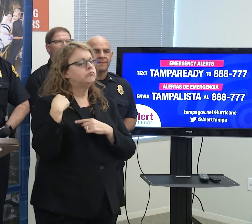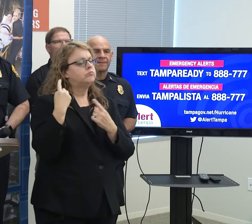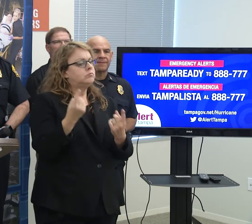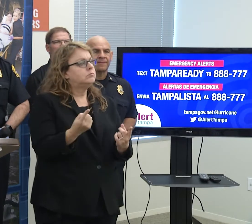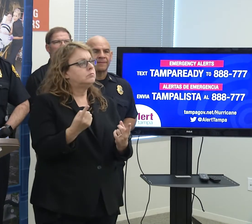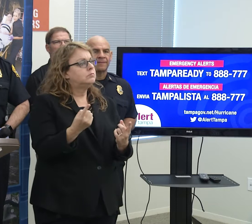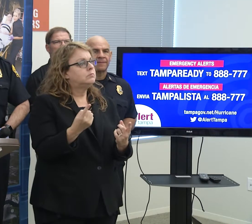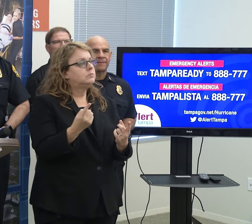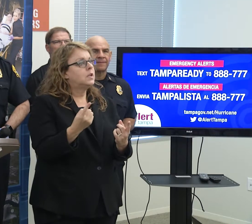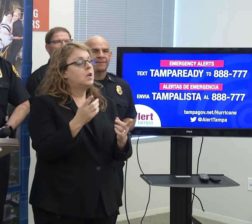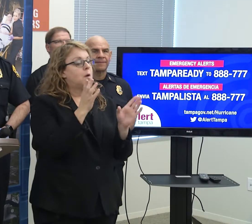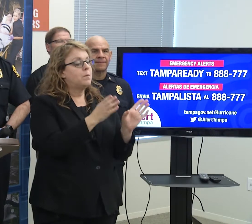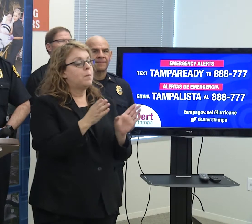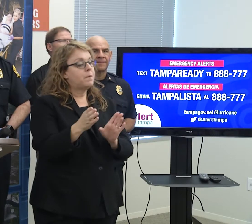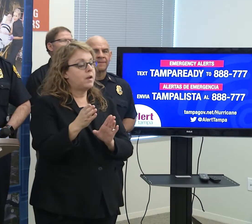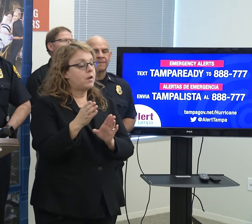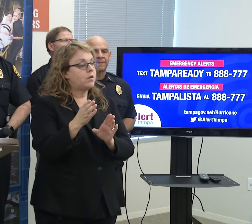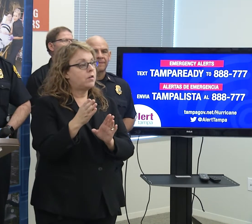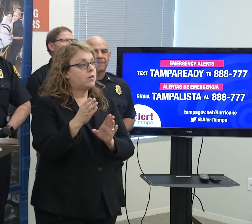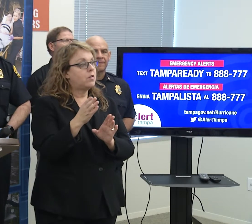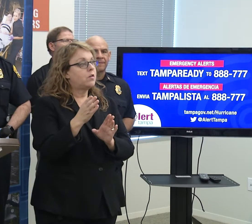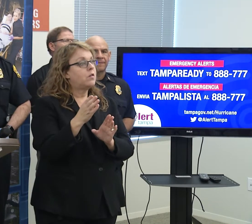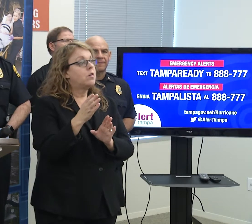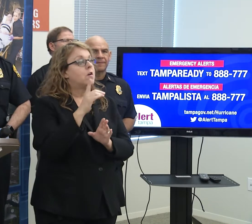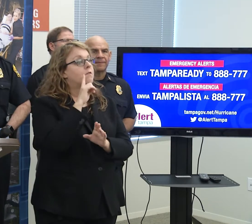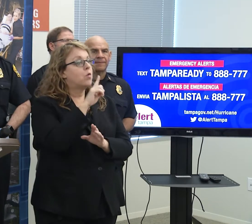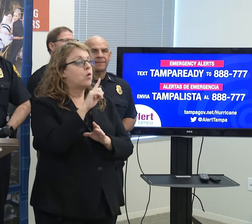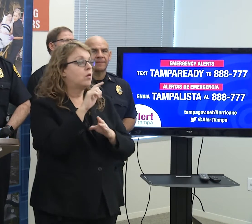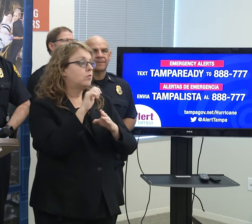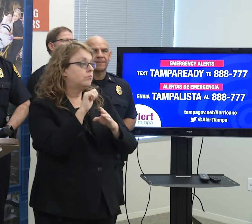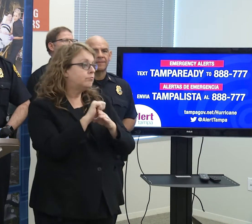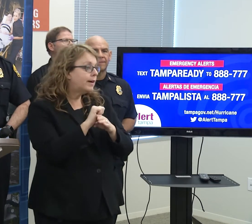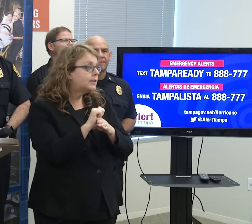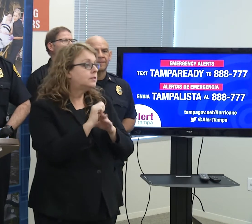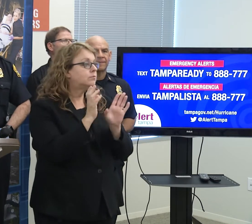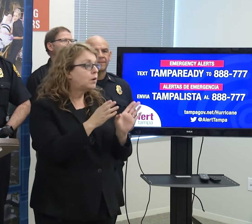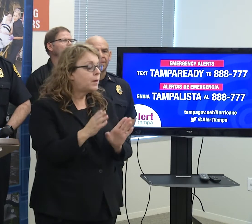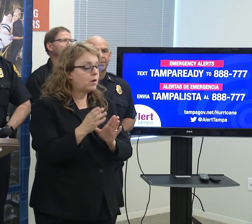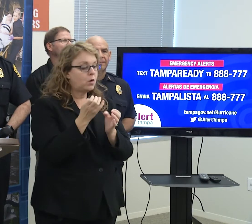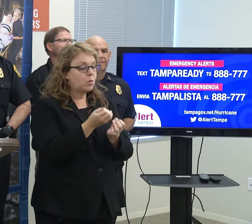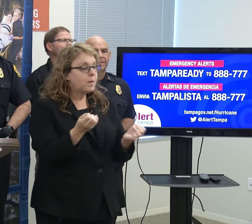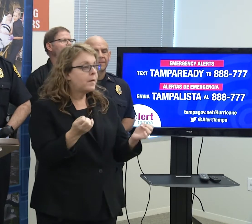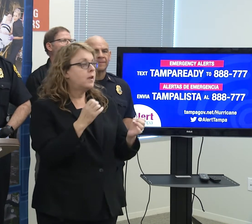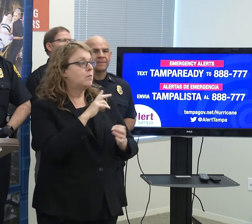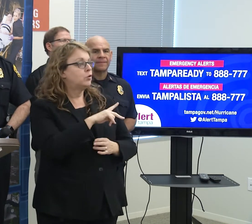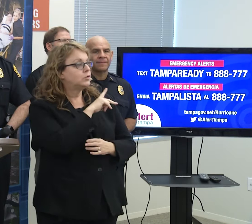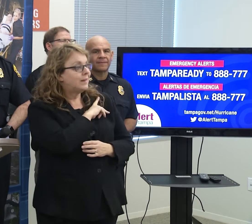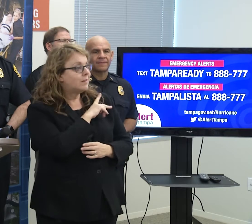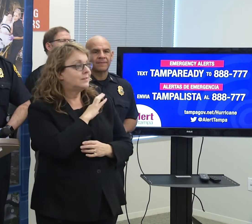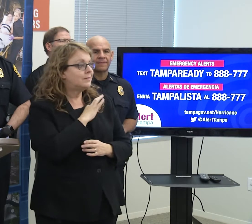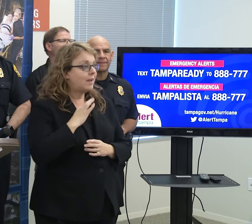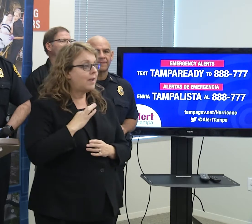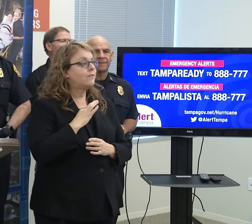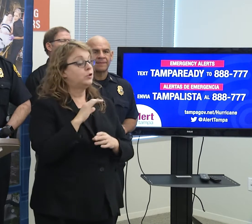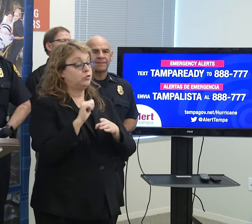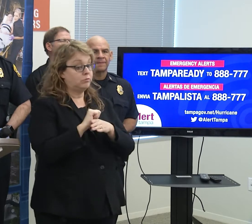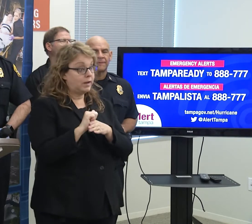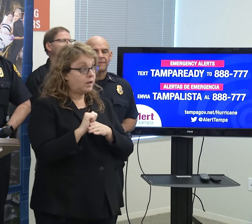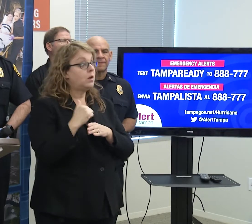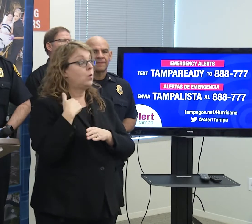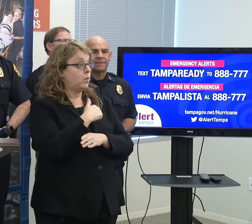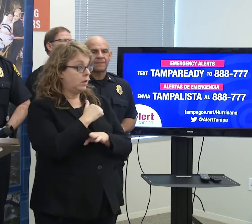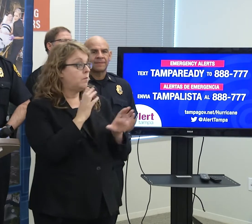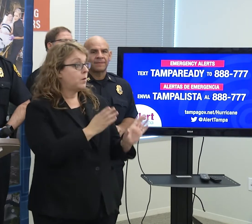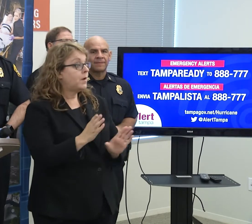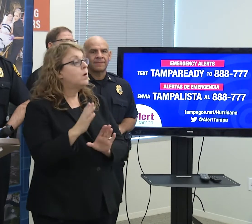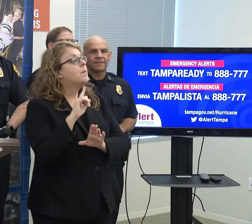years, not only preparing through our exercising, equipment, personnel, all of the training that we